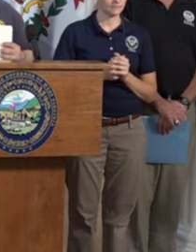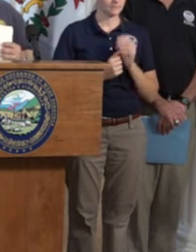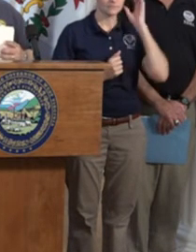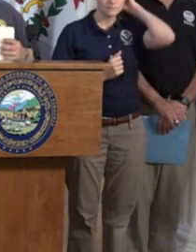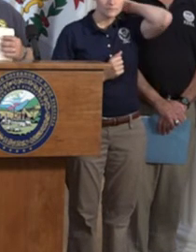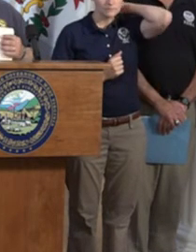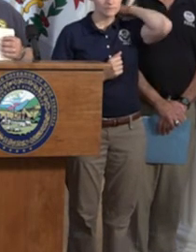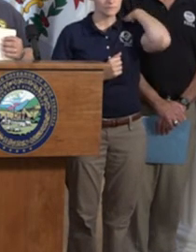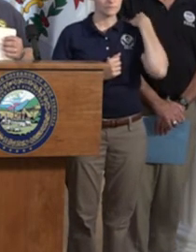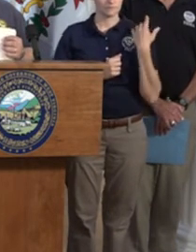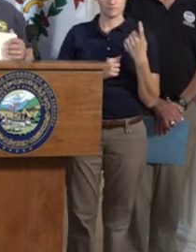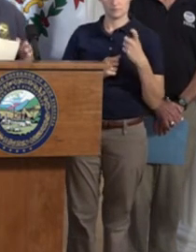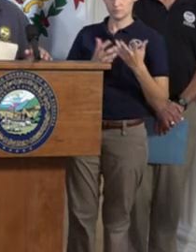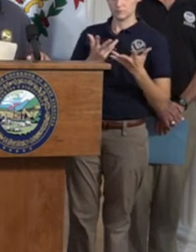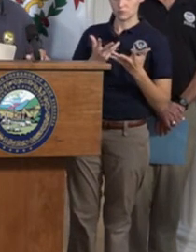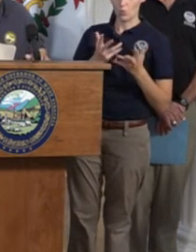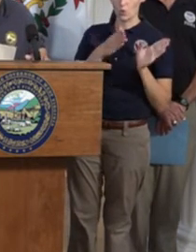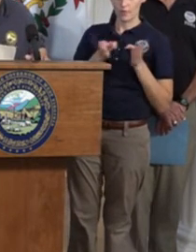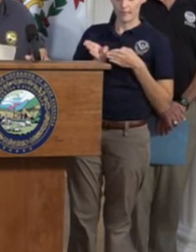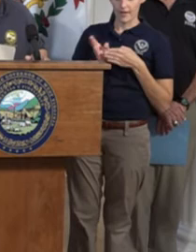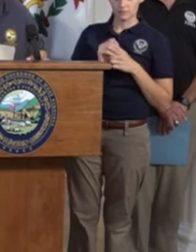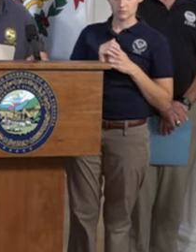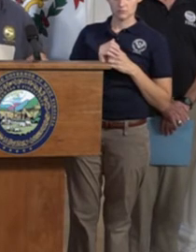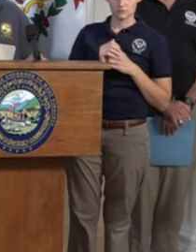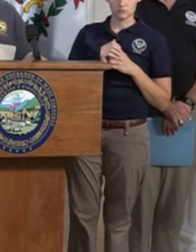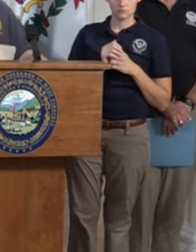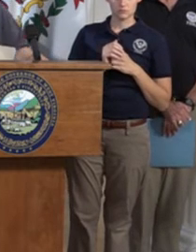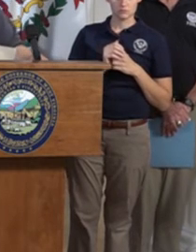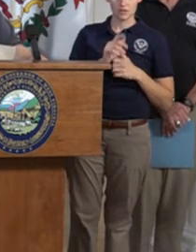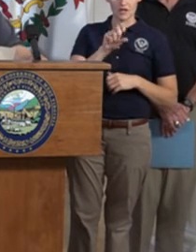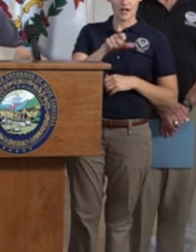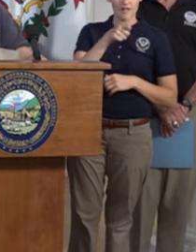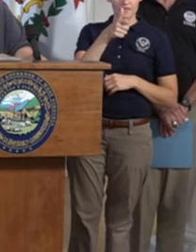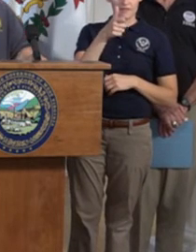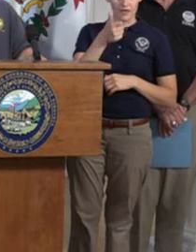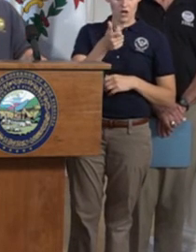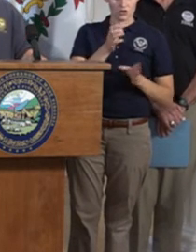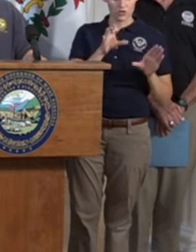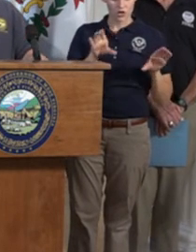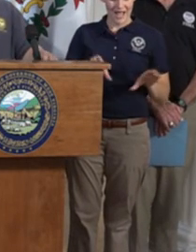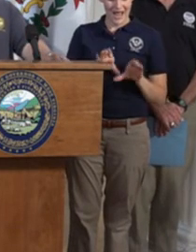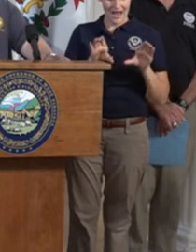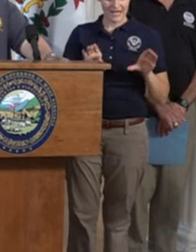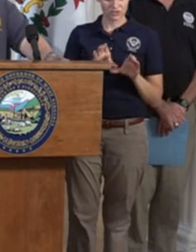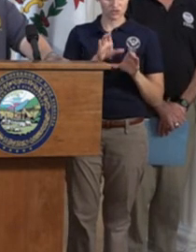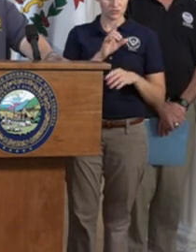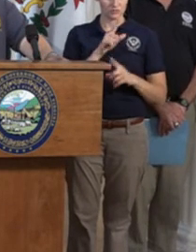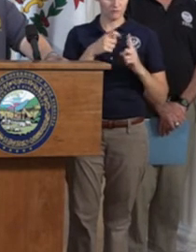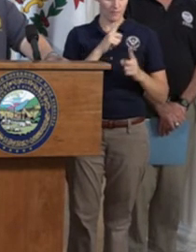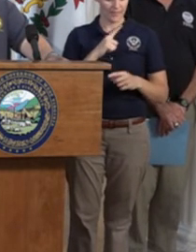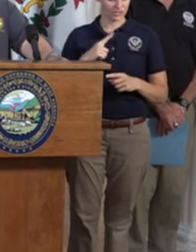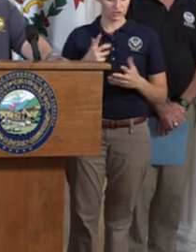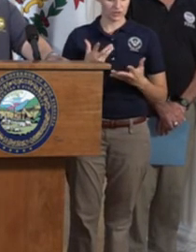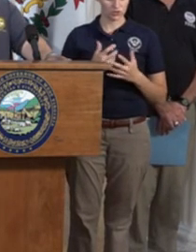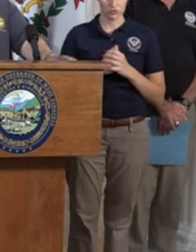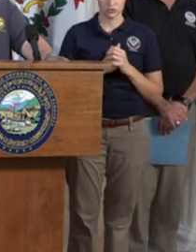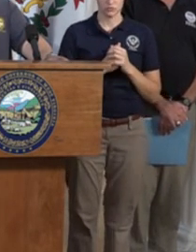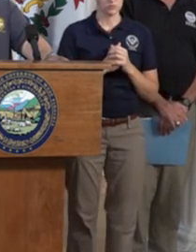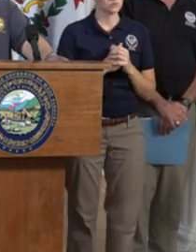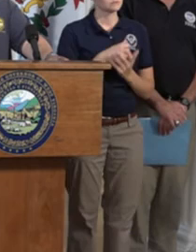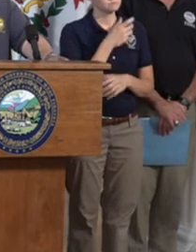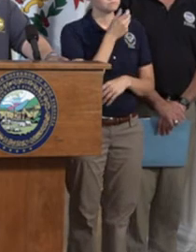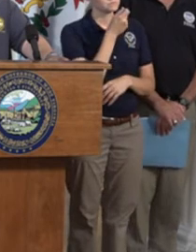And what were those? What were those other legislative actions that weren't ended up taken? Well, there were several different